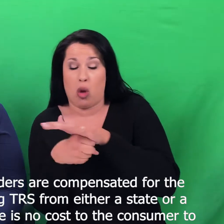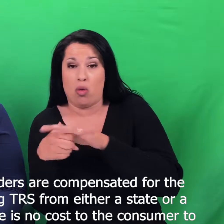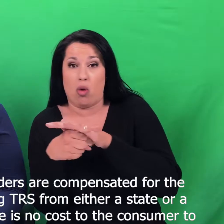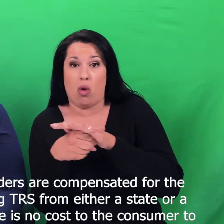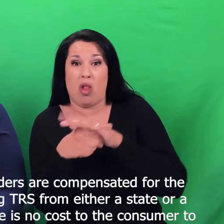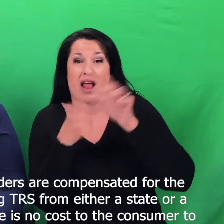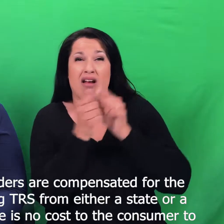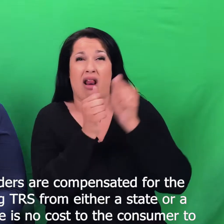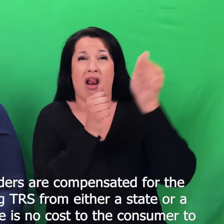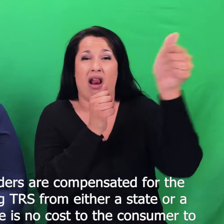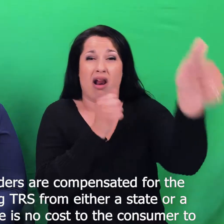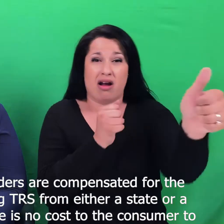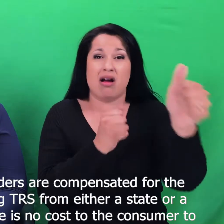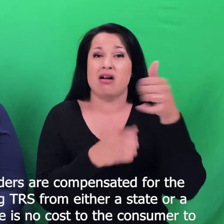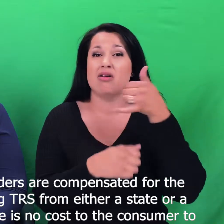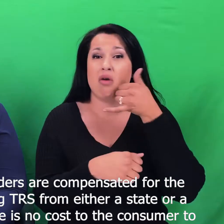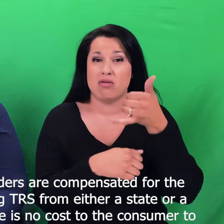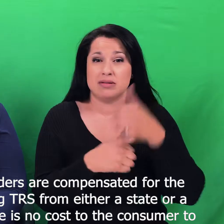calls.